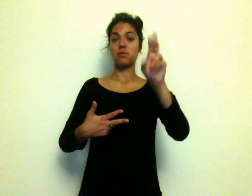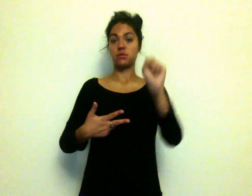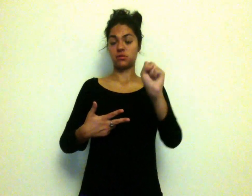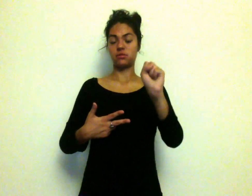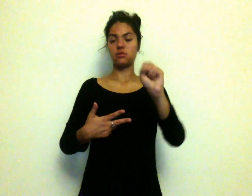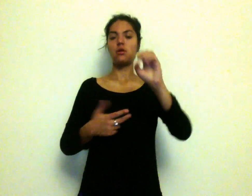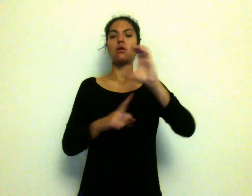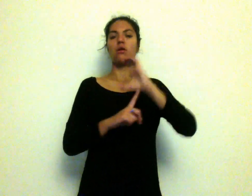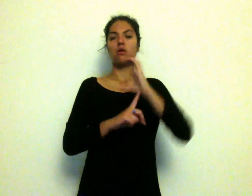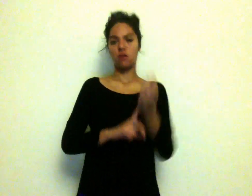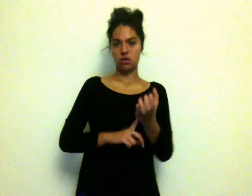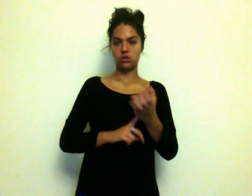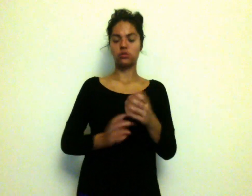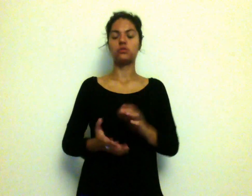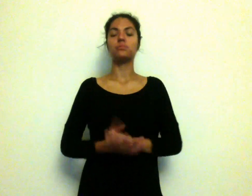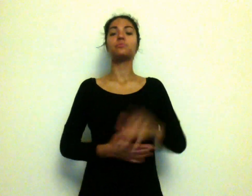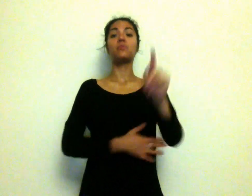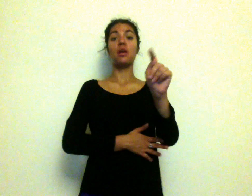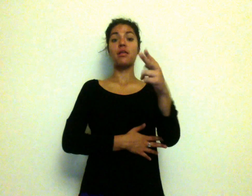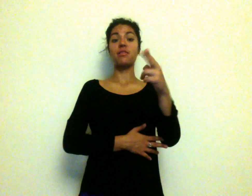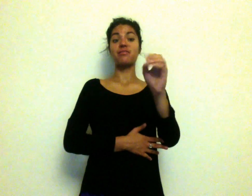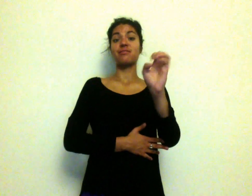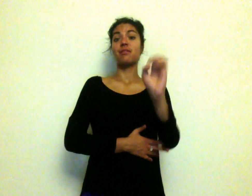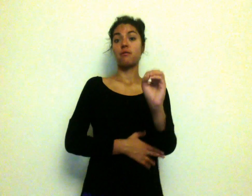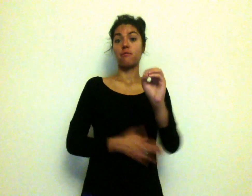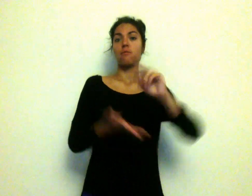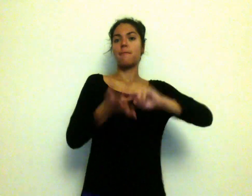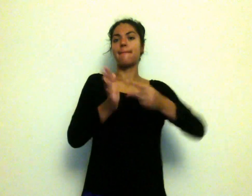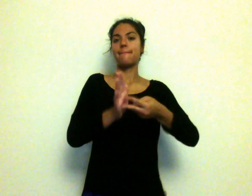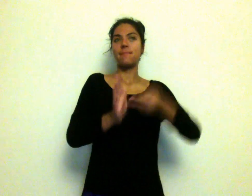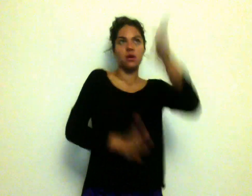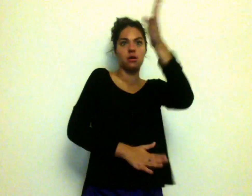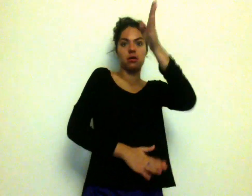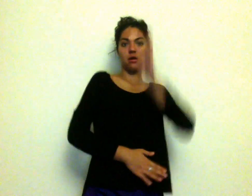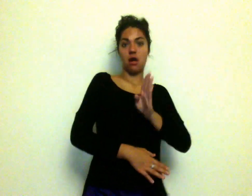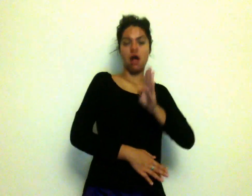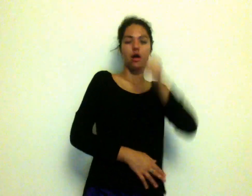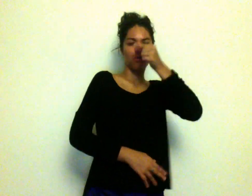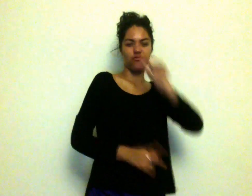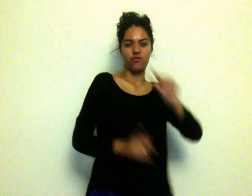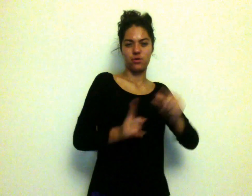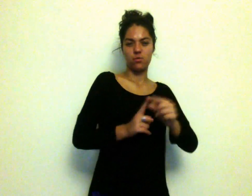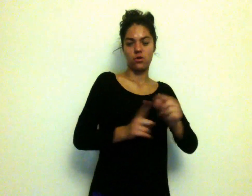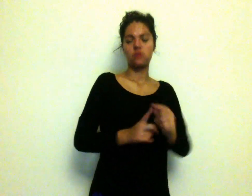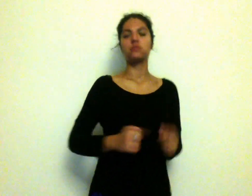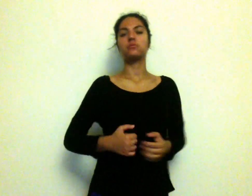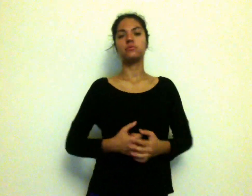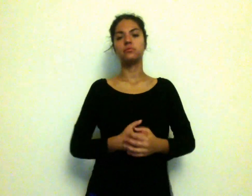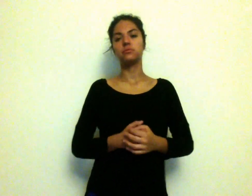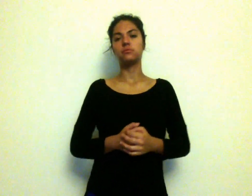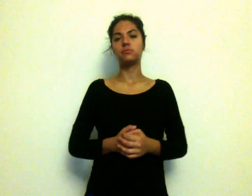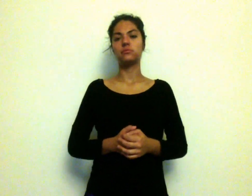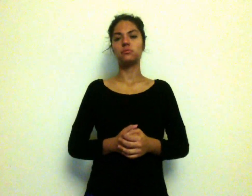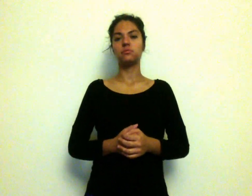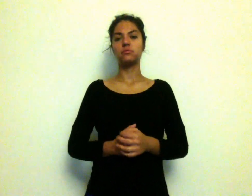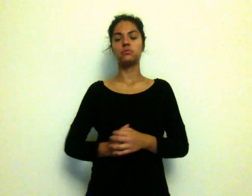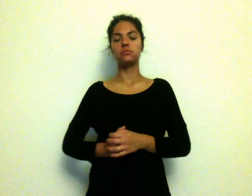word for God. Now please follow me. The assumption in a theonomous culture is this, that